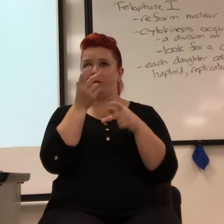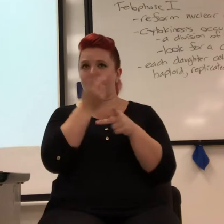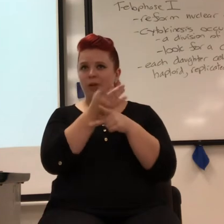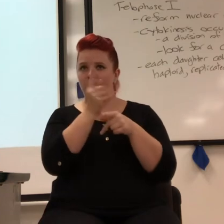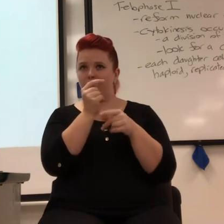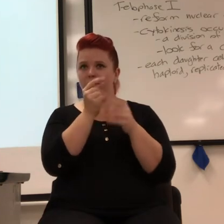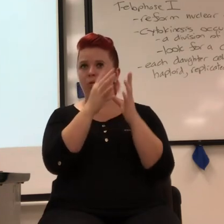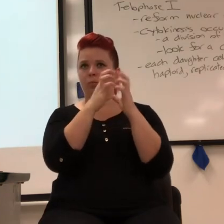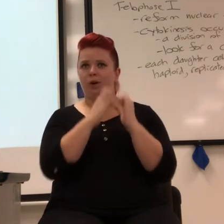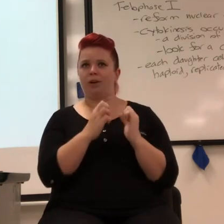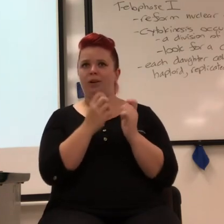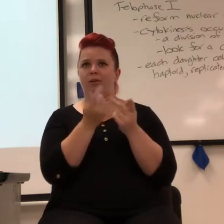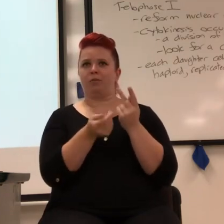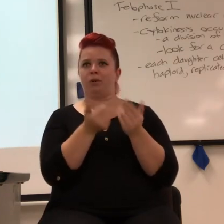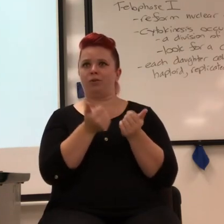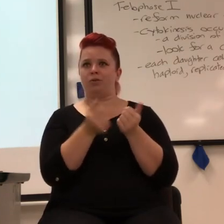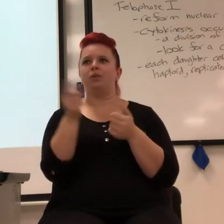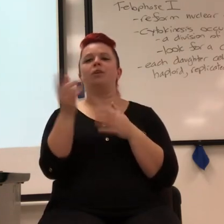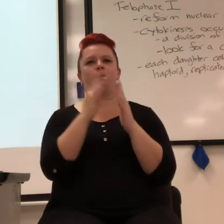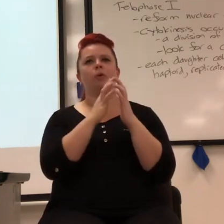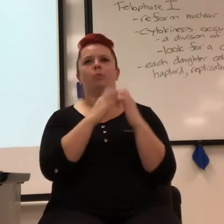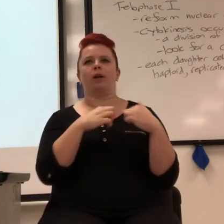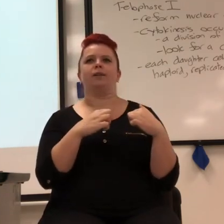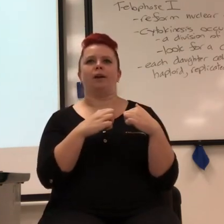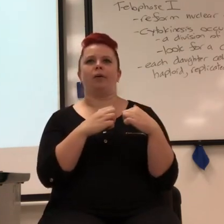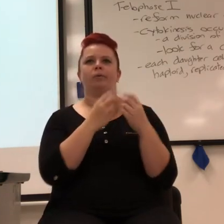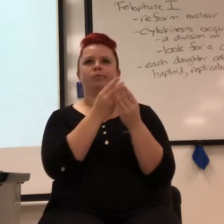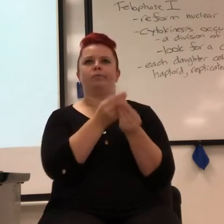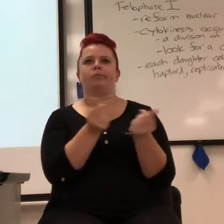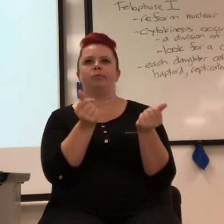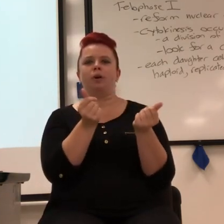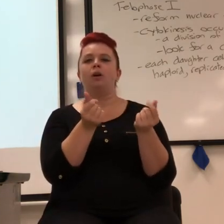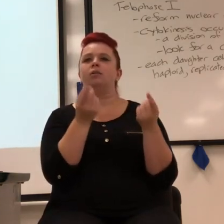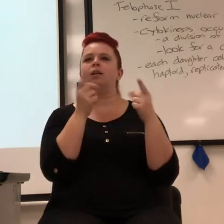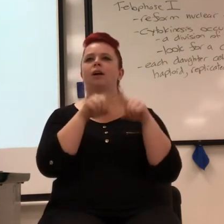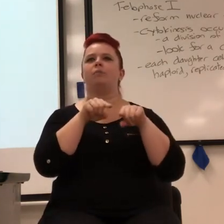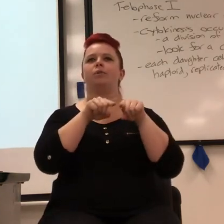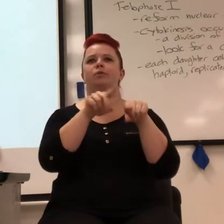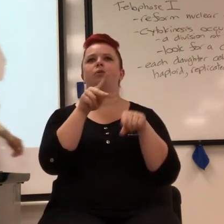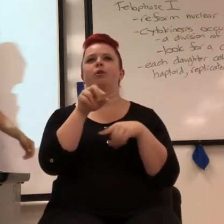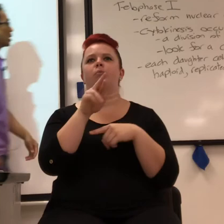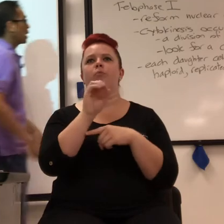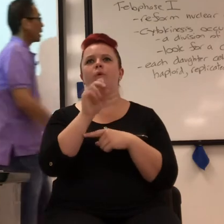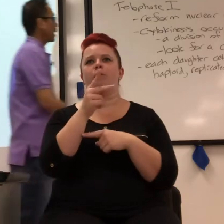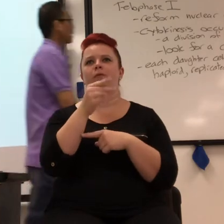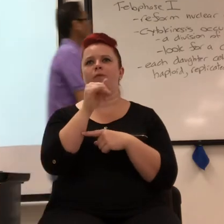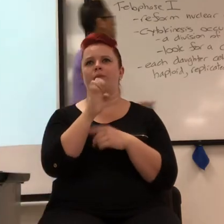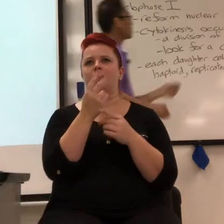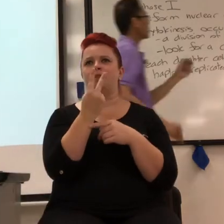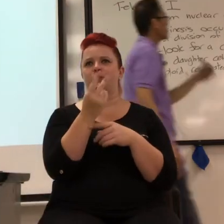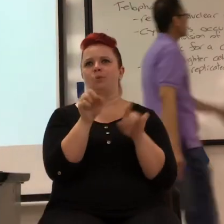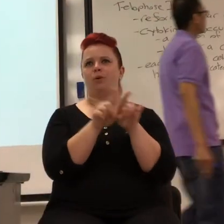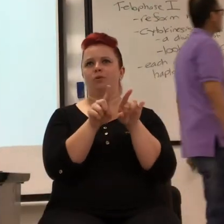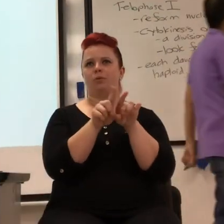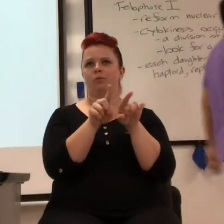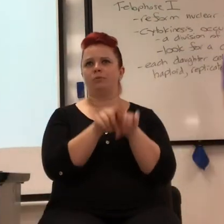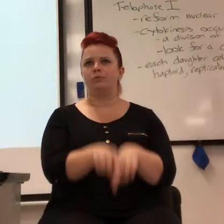want to break it down? Break it down. You do want to break it down. Yeah. So that does occur in prophase too as well.